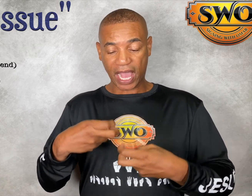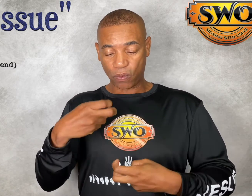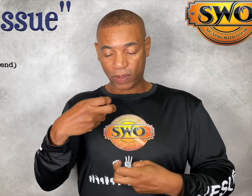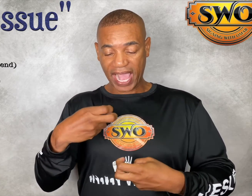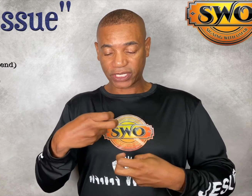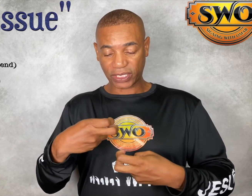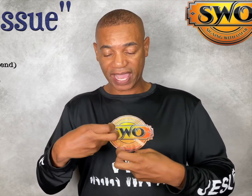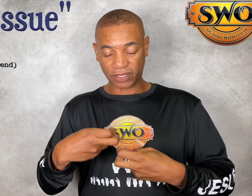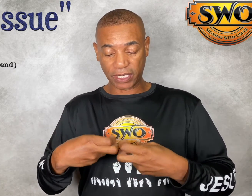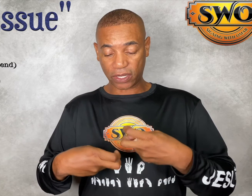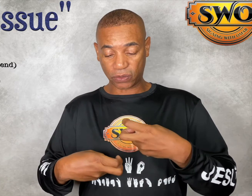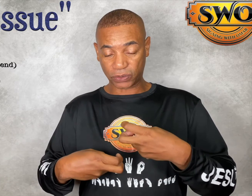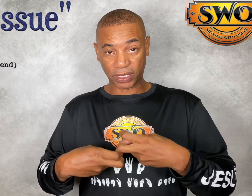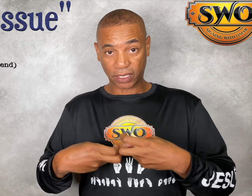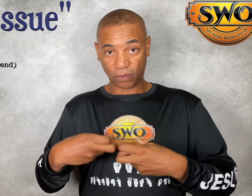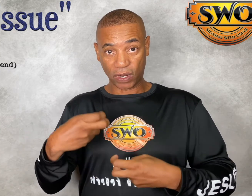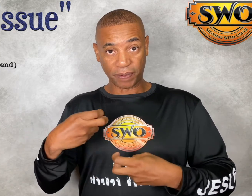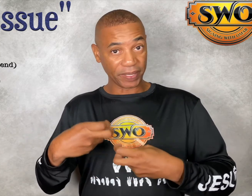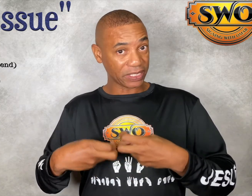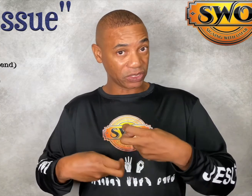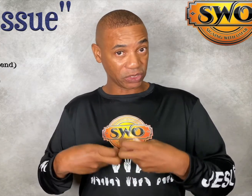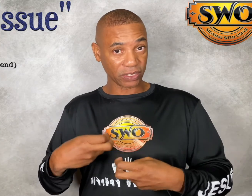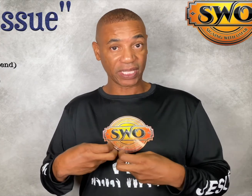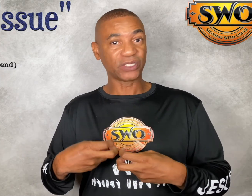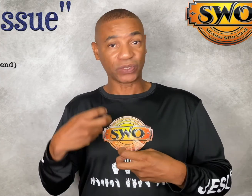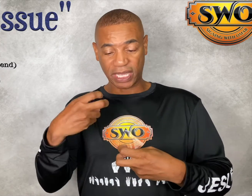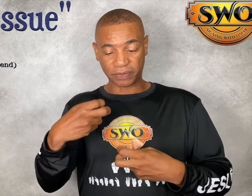will actually have the knuckles rub up against each other like 2 times.